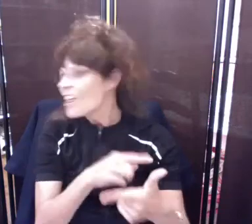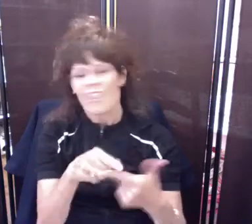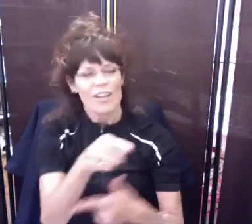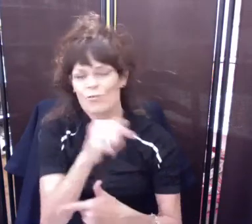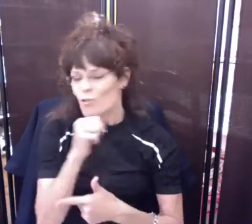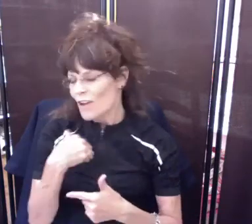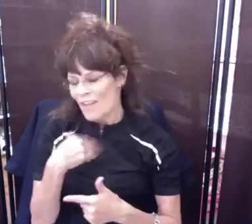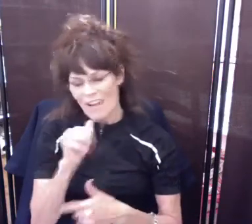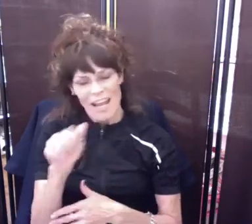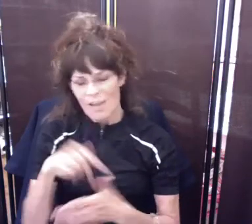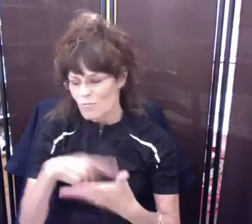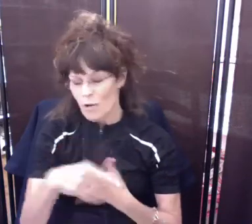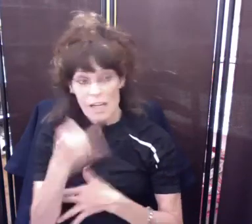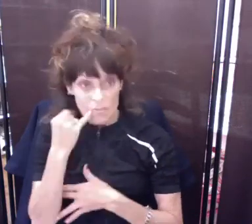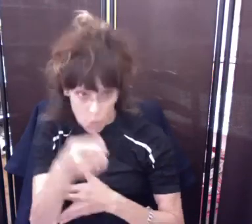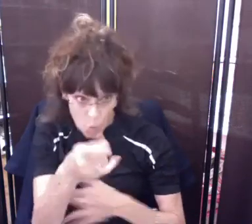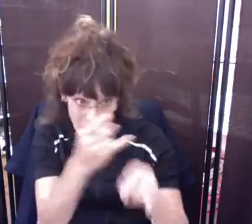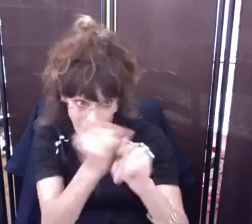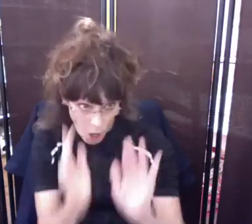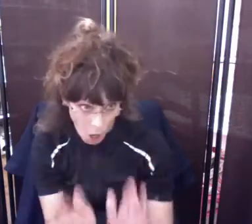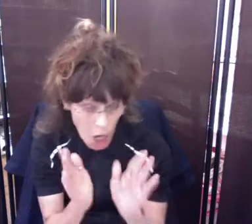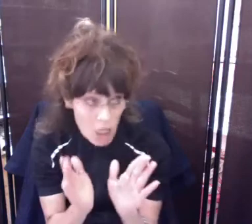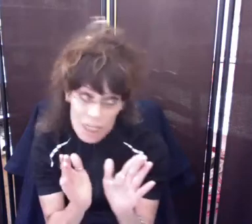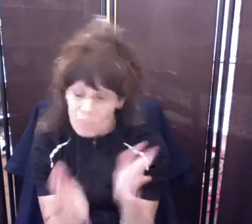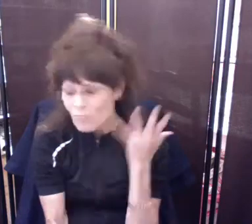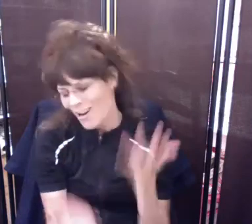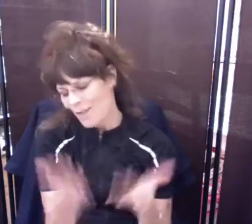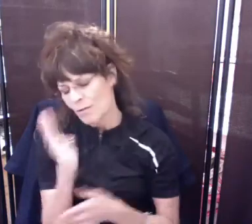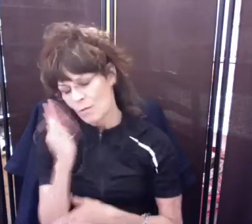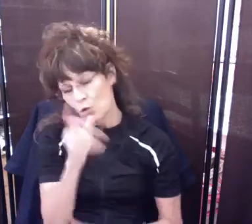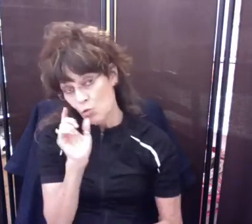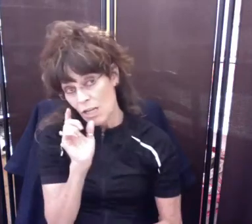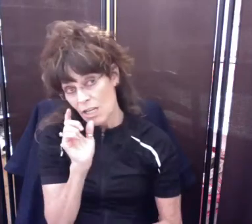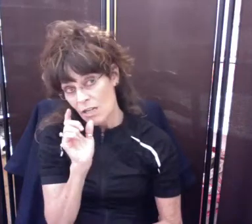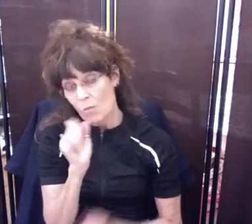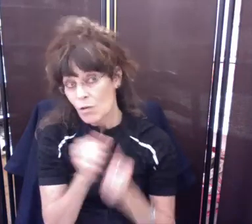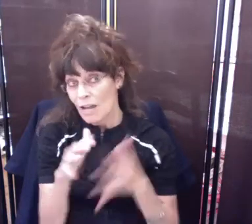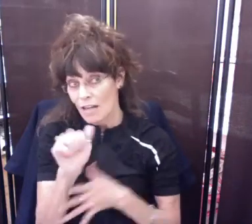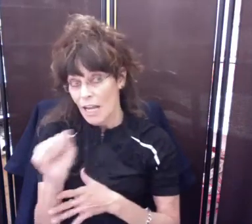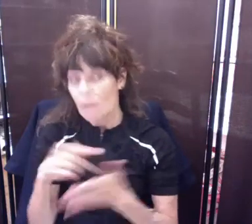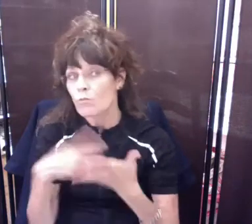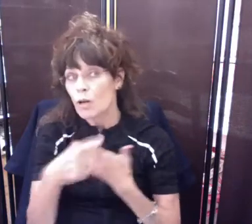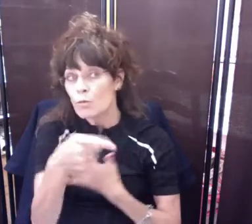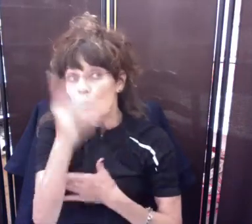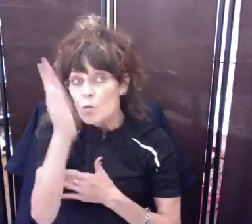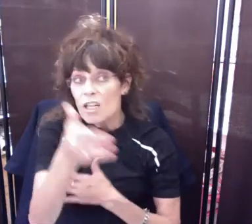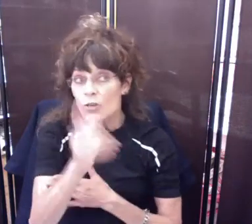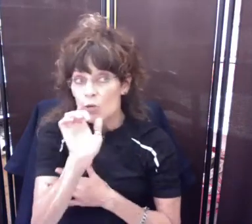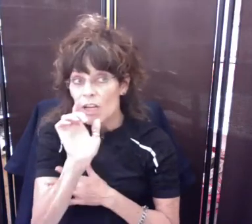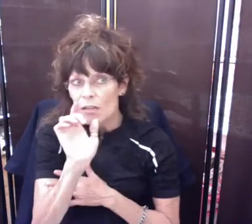program. And if you're an alcoholic, you're probably going to drink without an AA program, because that's what an AA